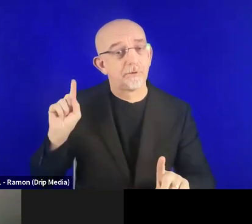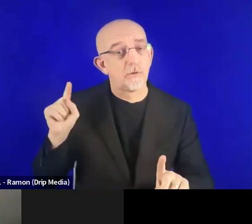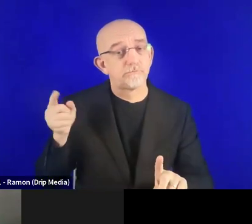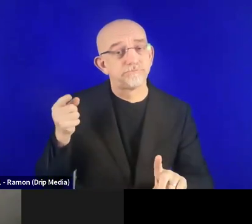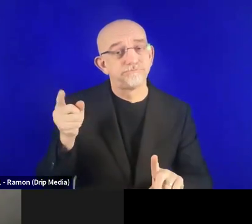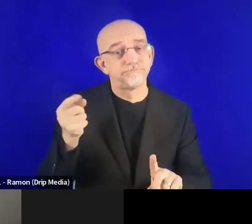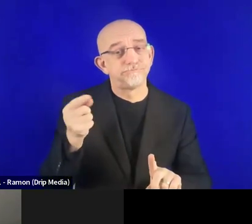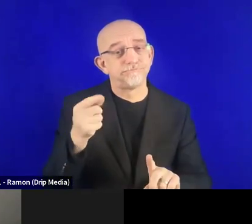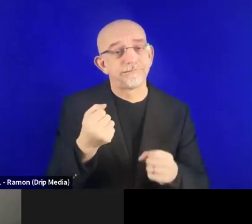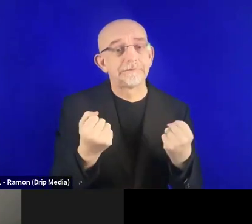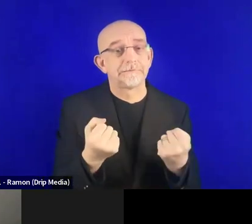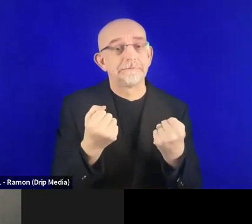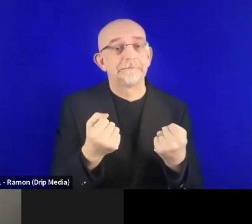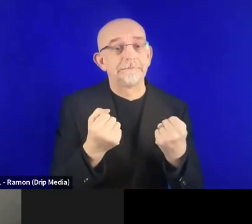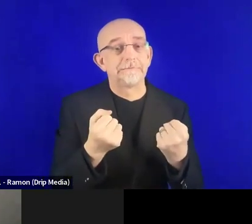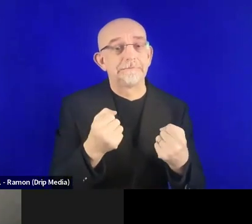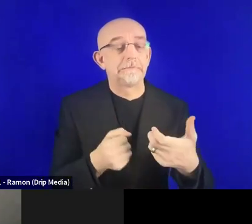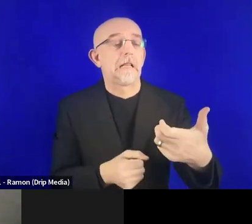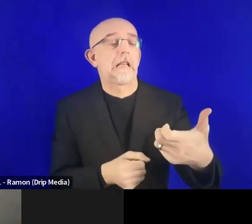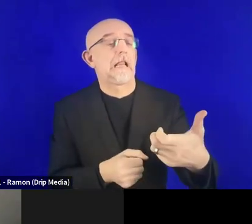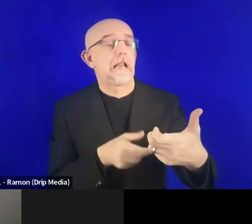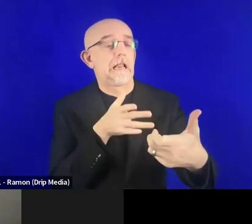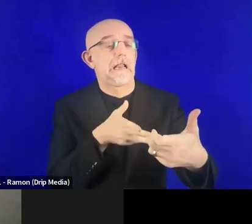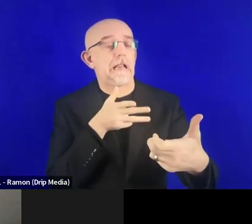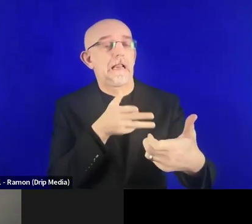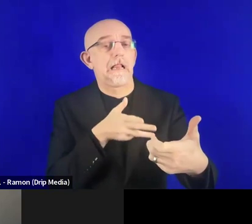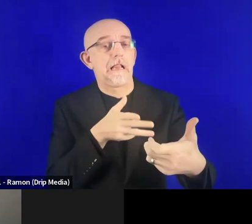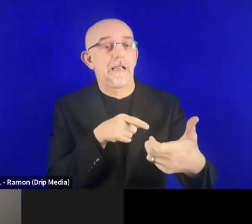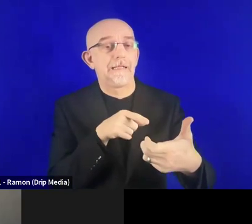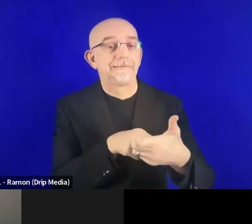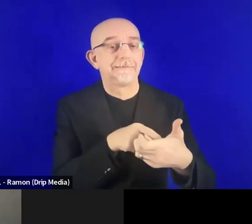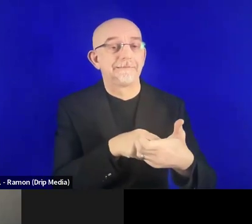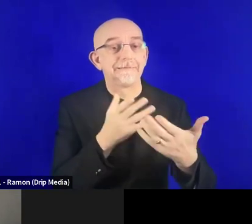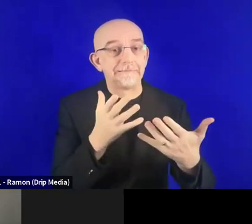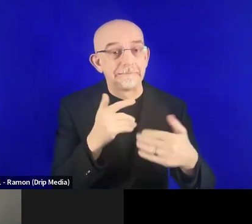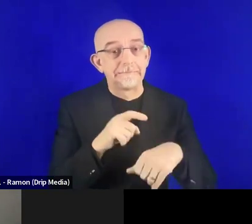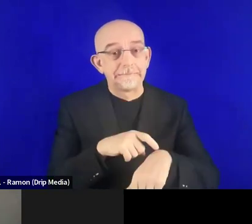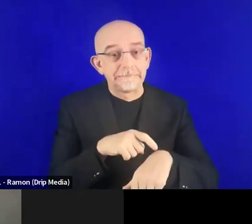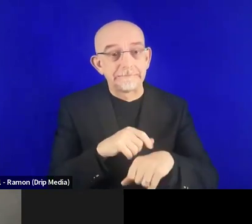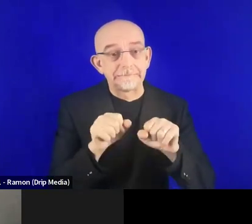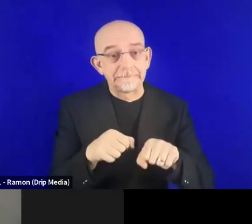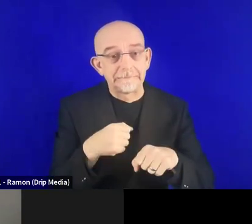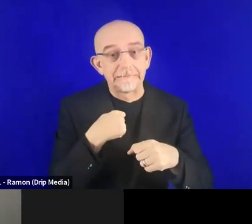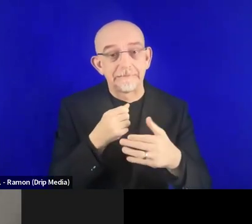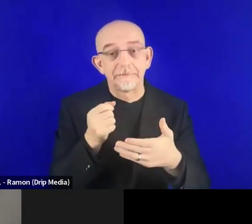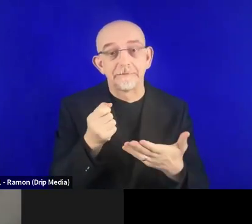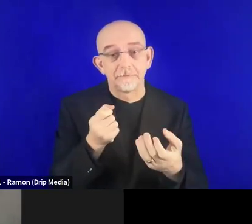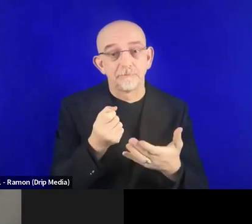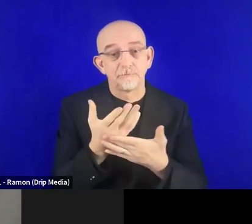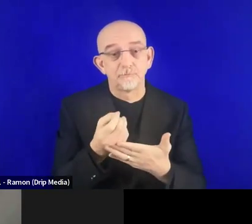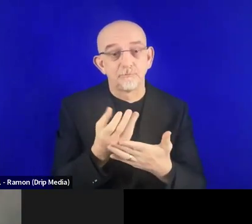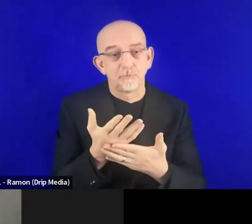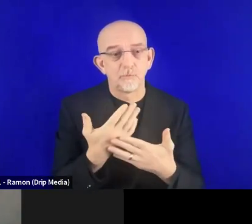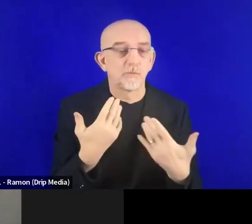For us in advocacy for women with disability, it's climate change is something new, and for us